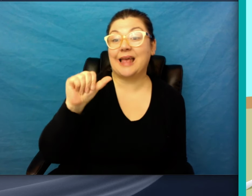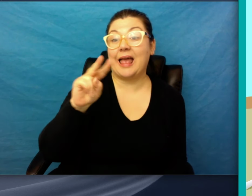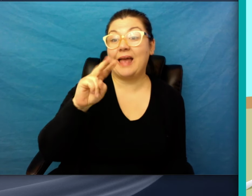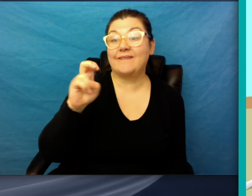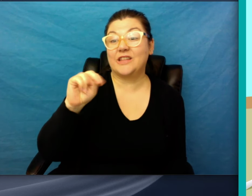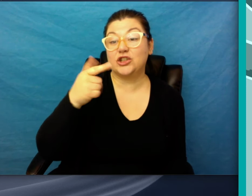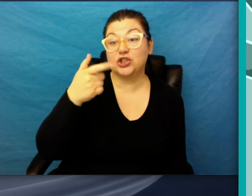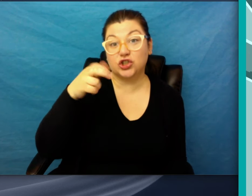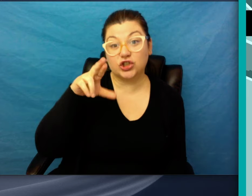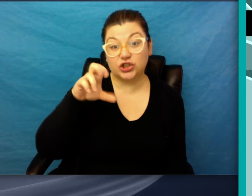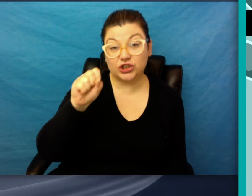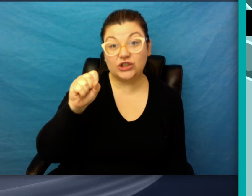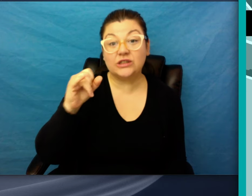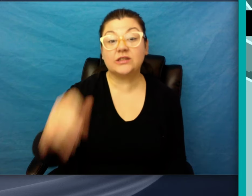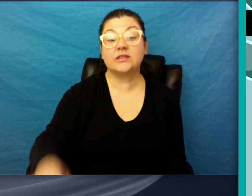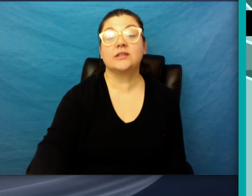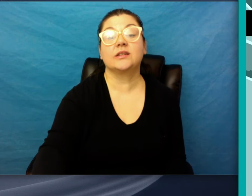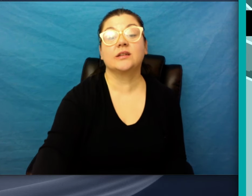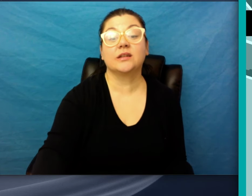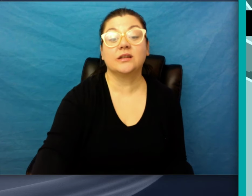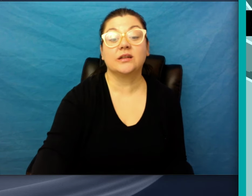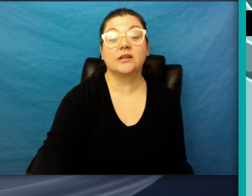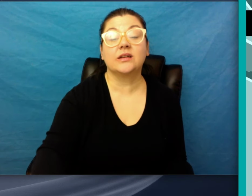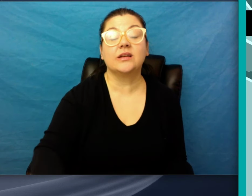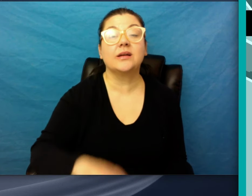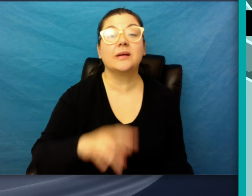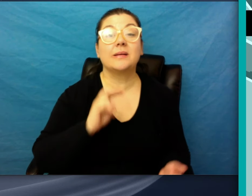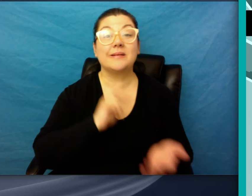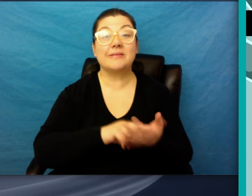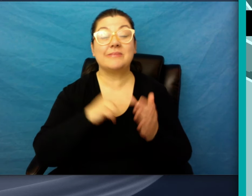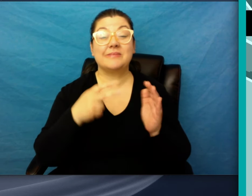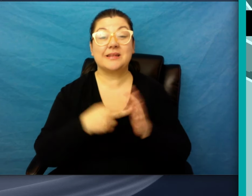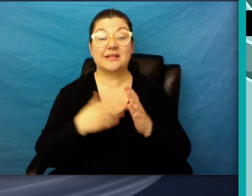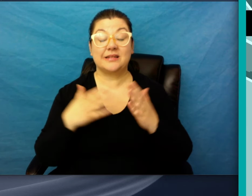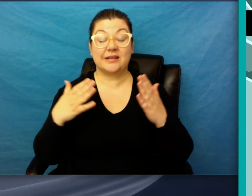animals. Decomposers are mostly bacteria.